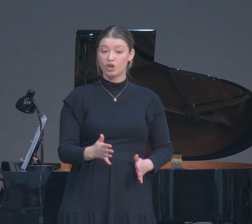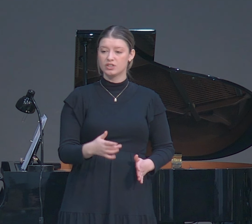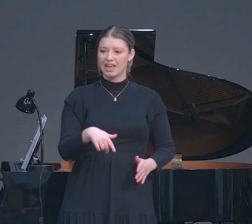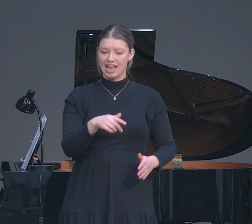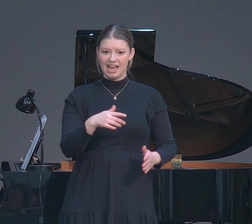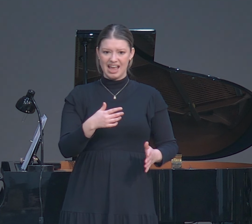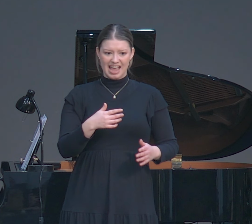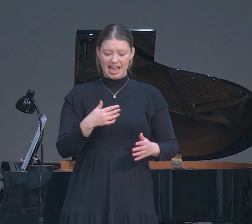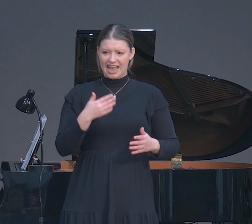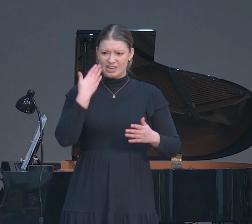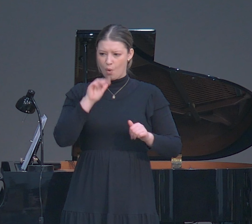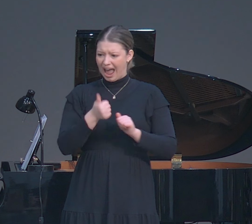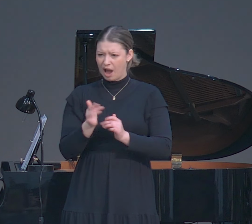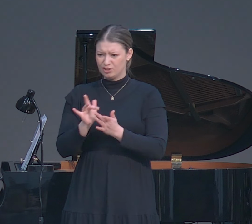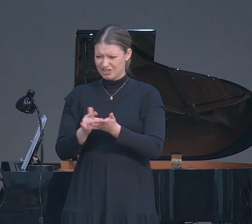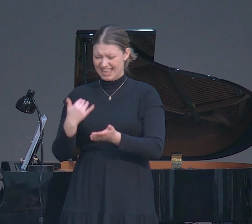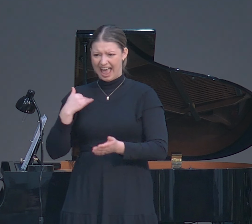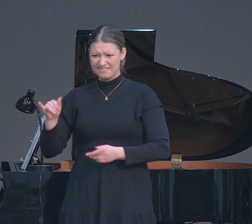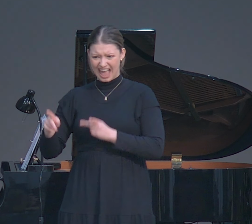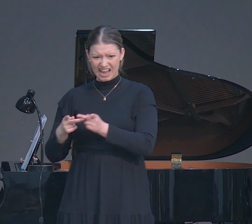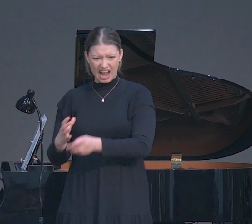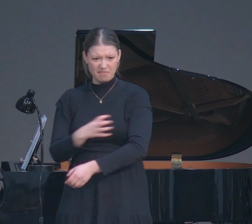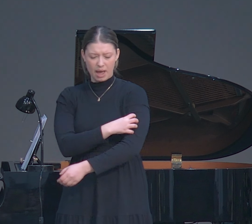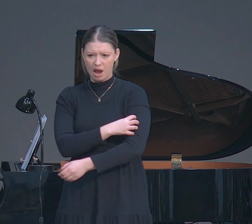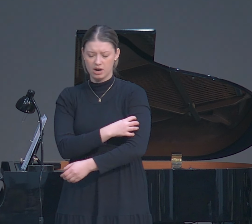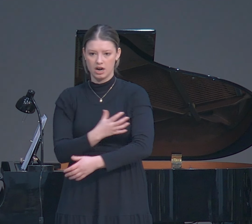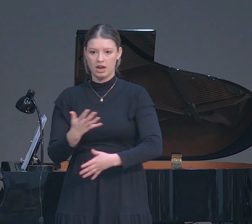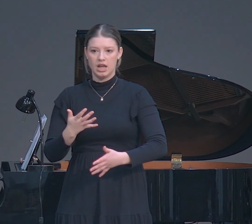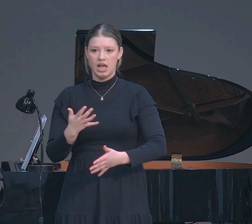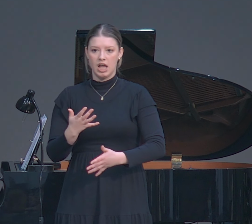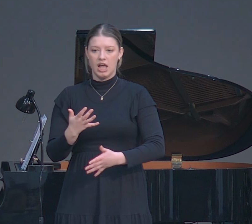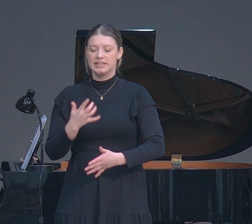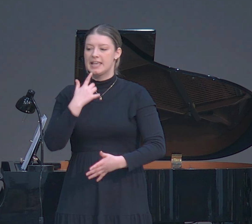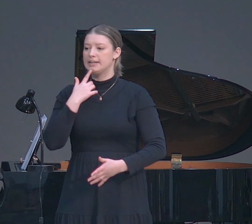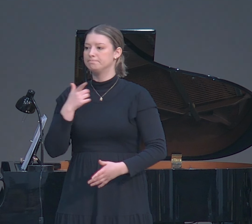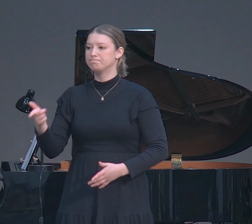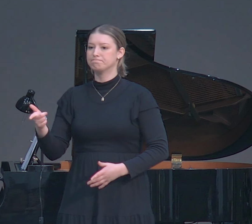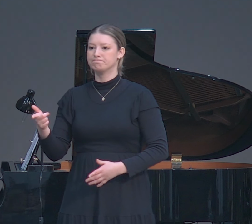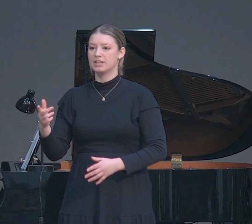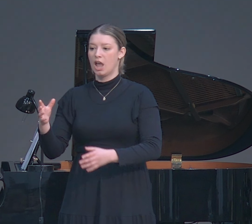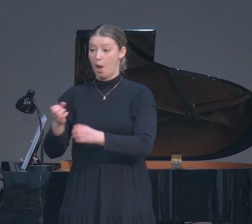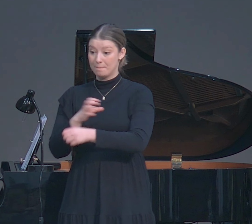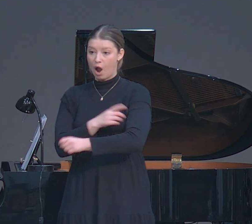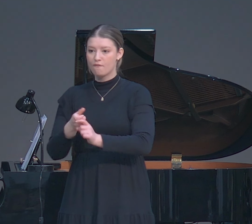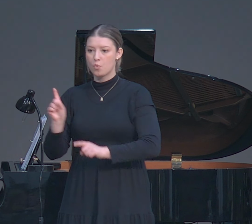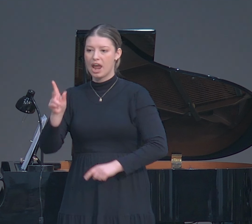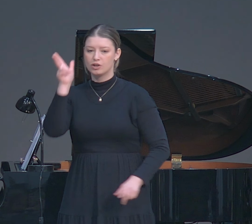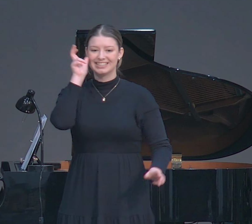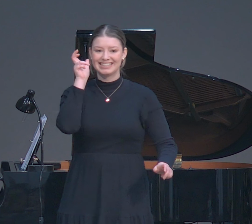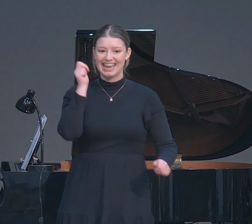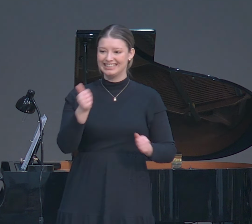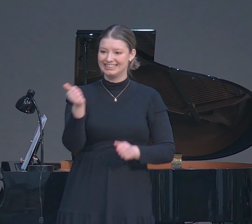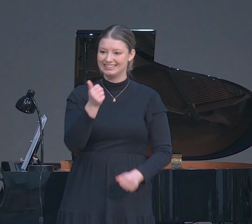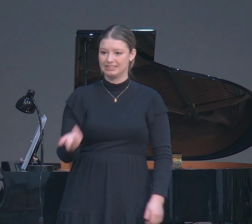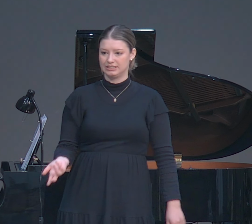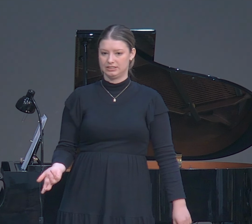had no response to Jesus' power other than to attribute his power to satanic